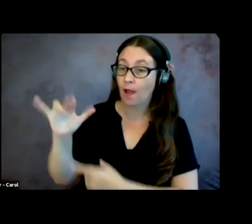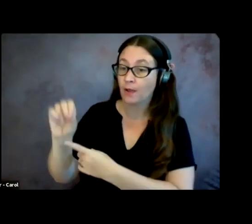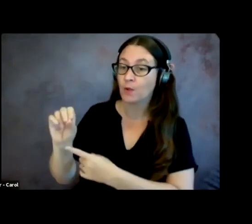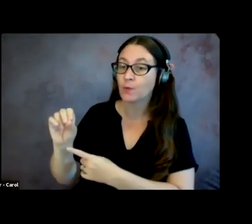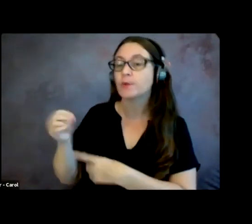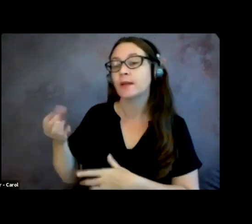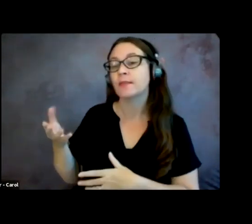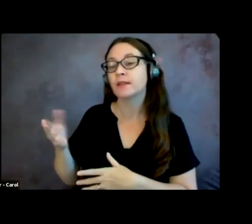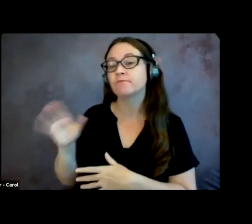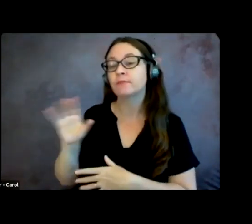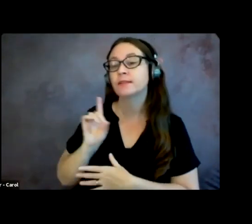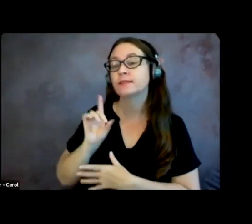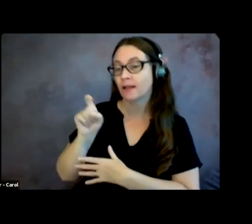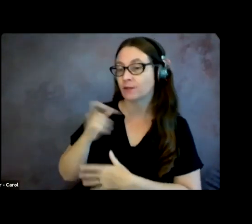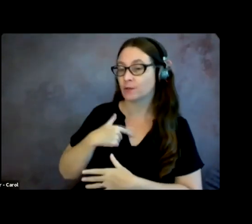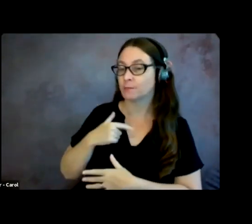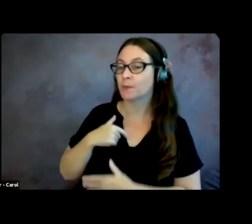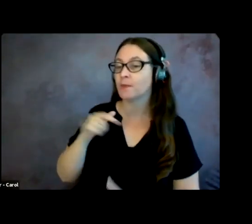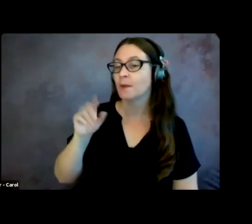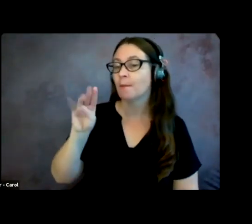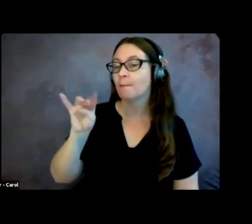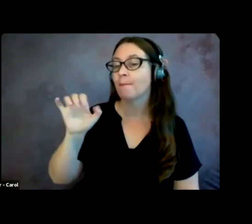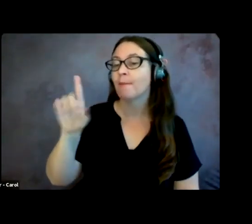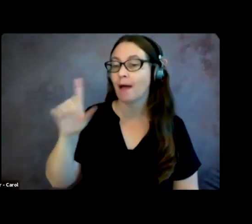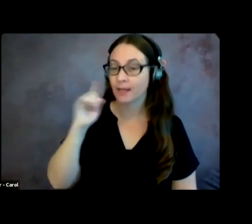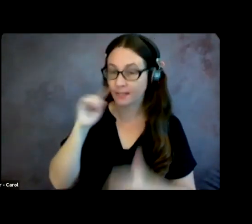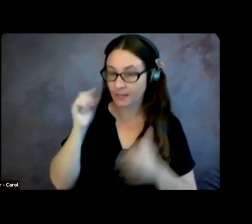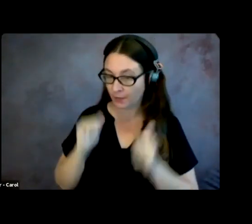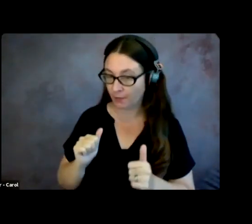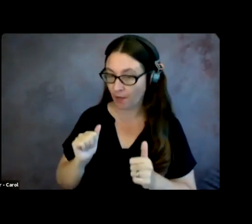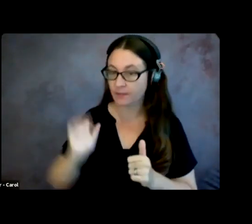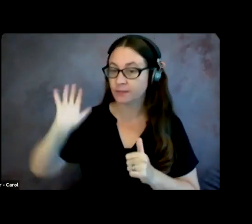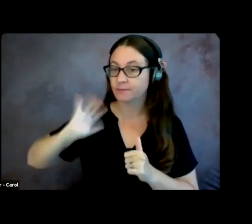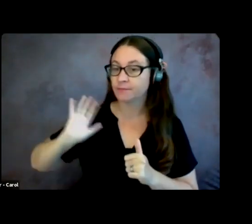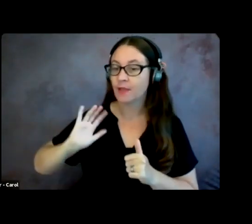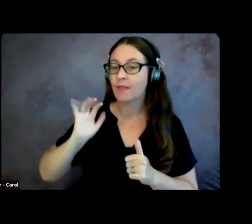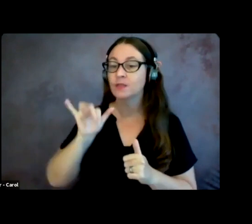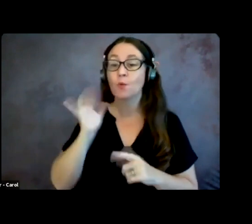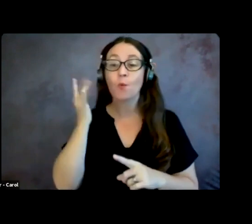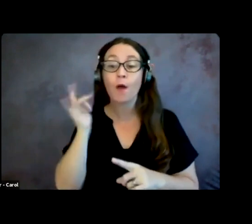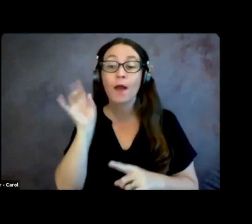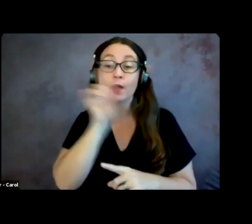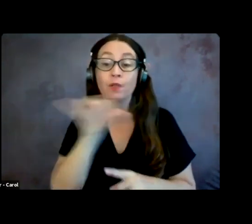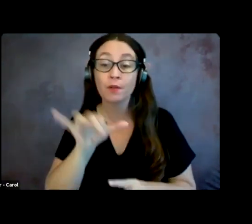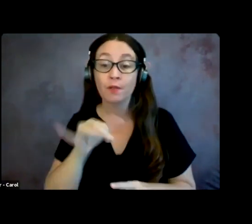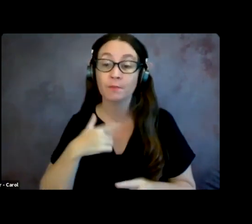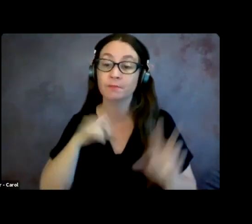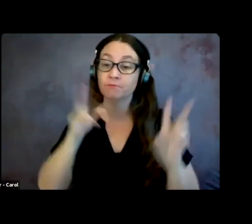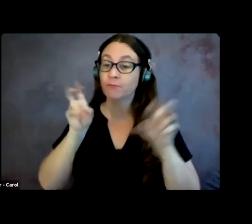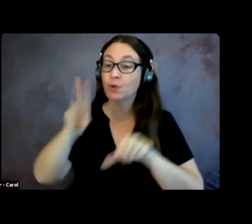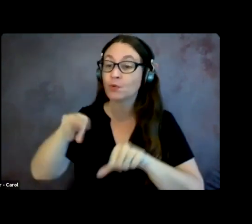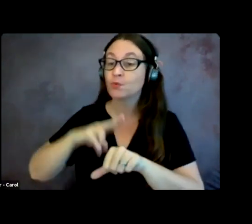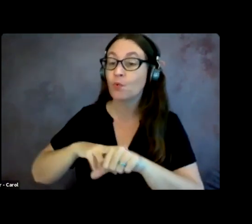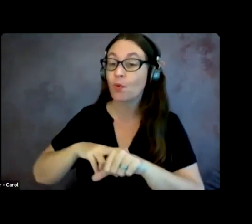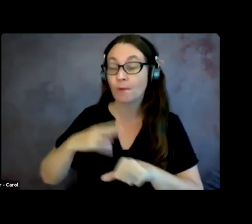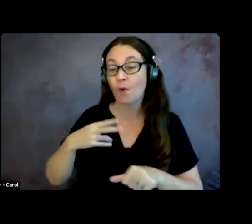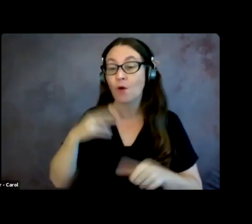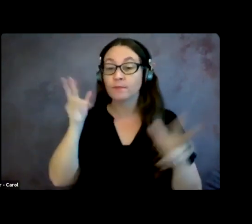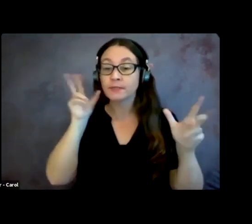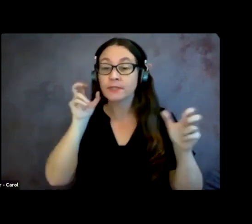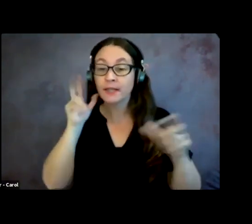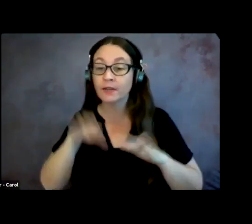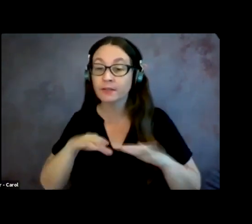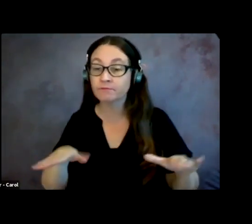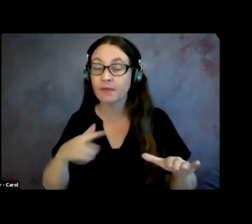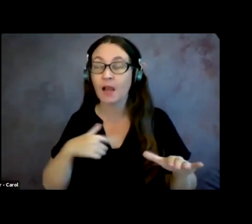time. This explained why I appeared to be a normal hearing child, because I heard most things, I followed directions pretty well, and I